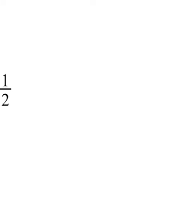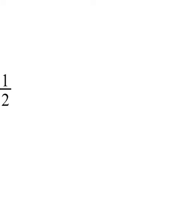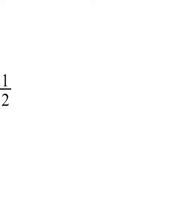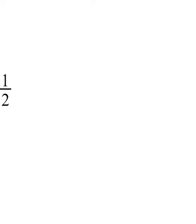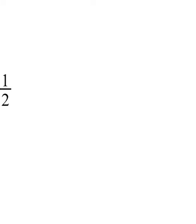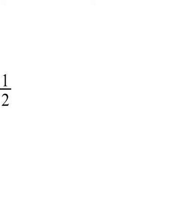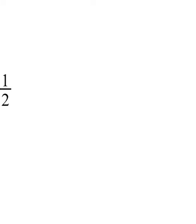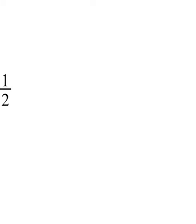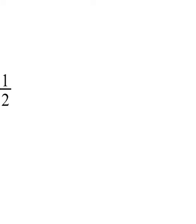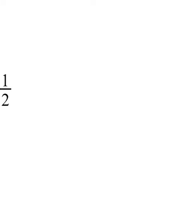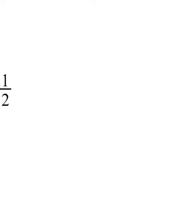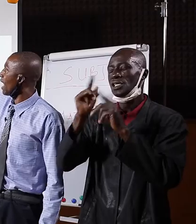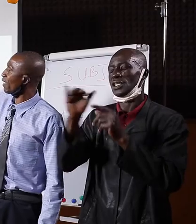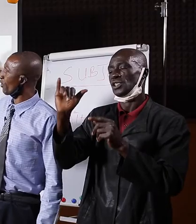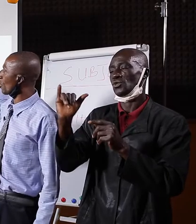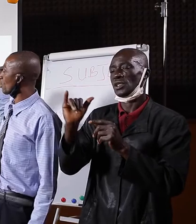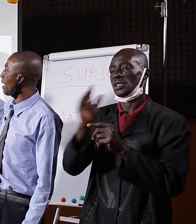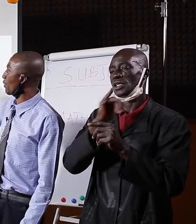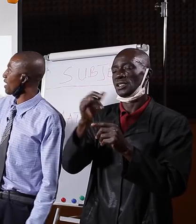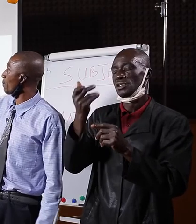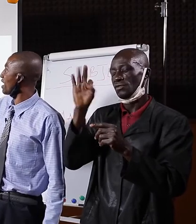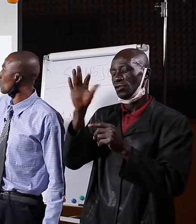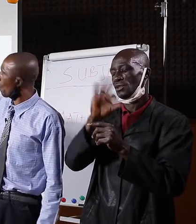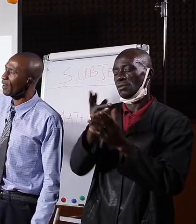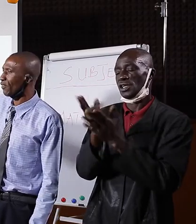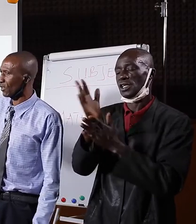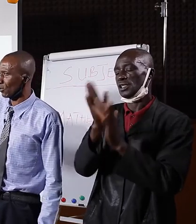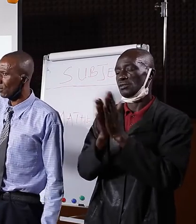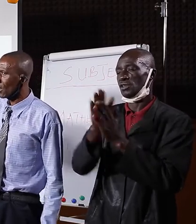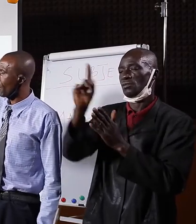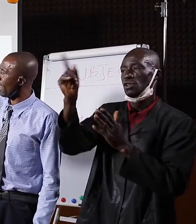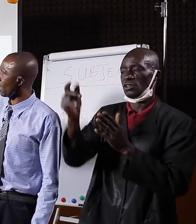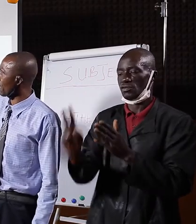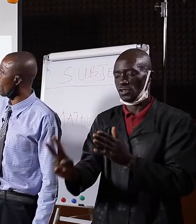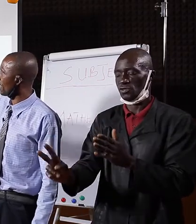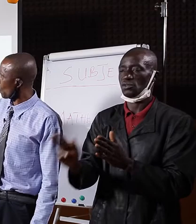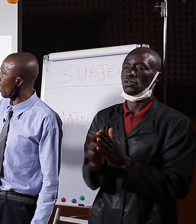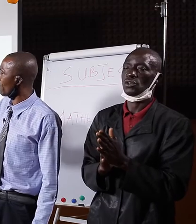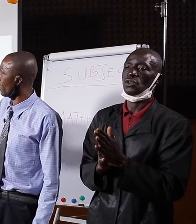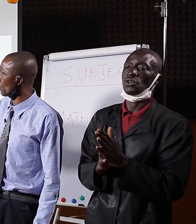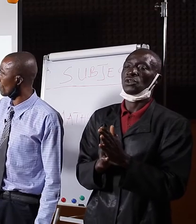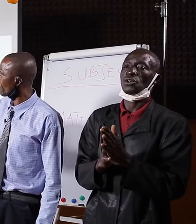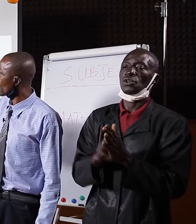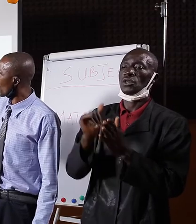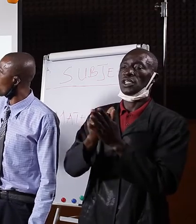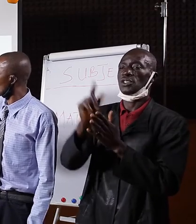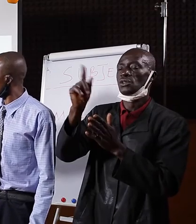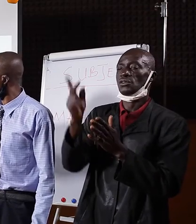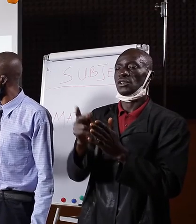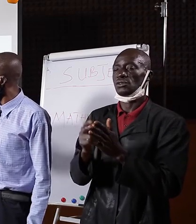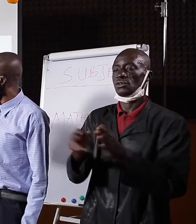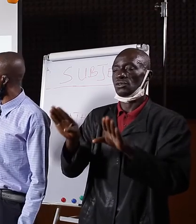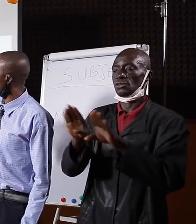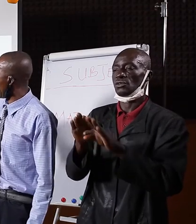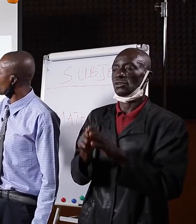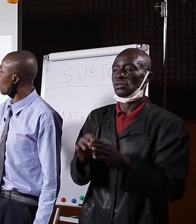1 times y, the answer equals to y. And of course, my right remains 1 over 2. My right remains 1 over 2.